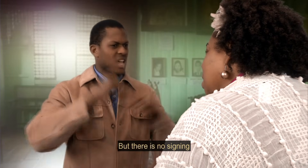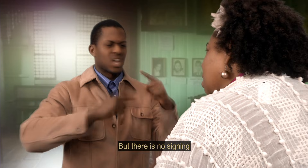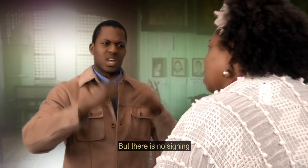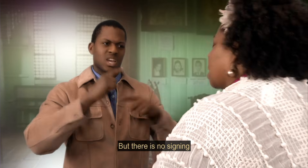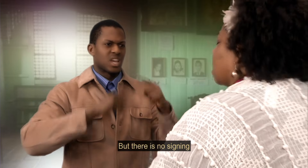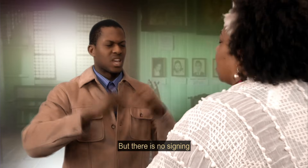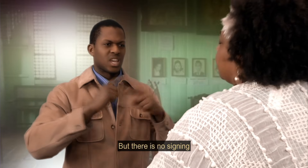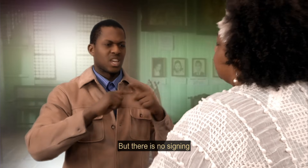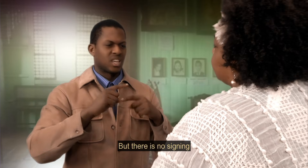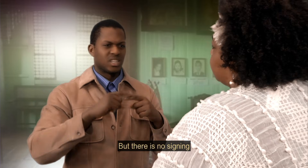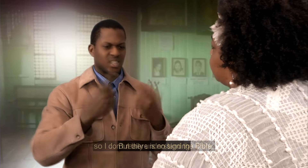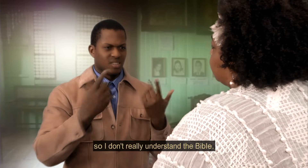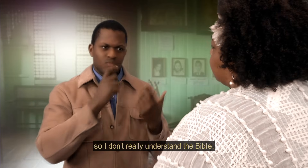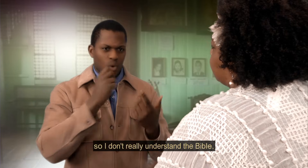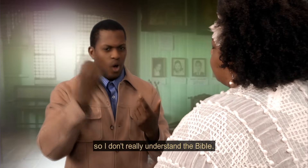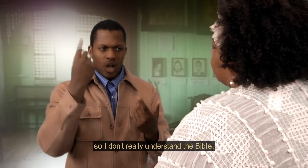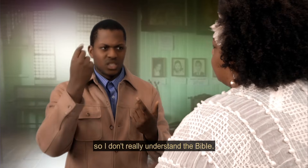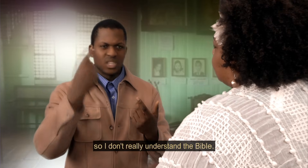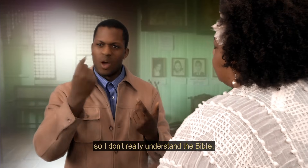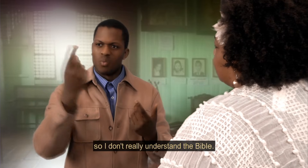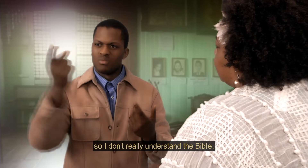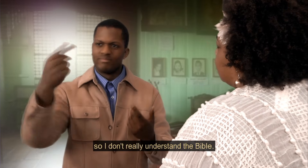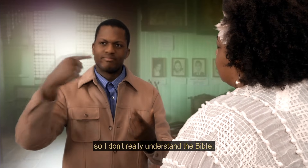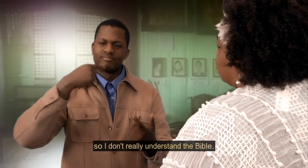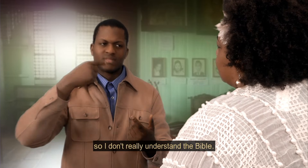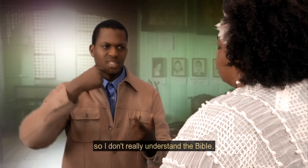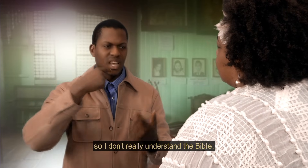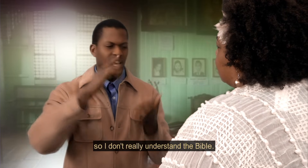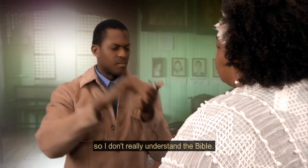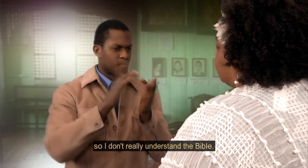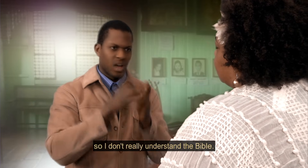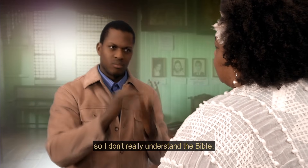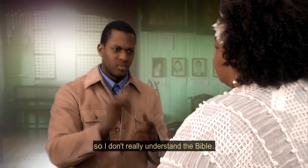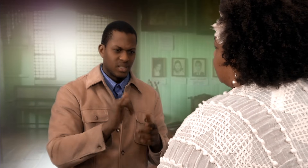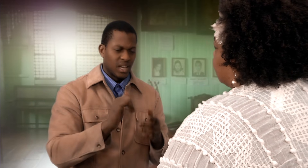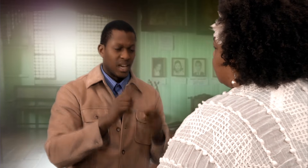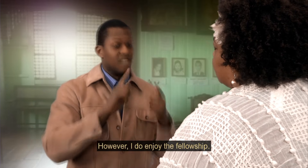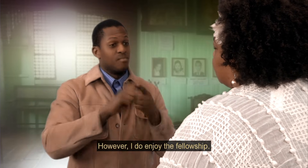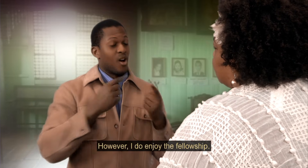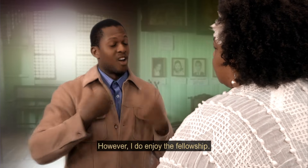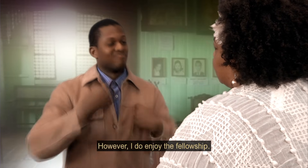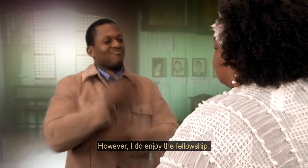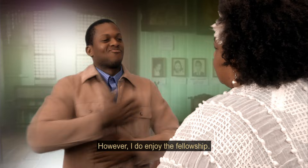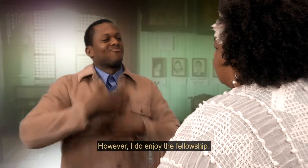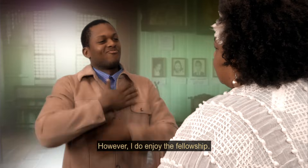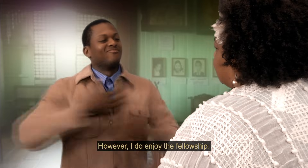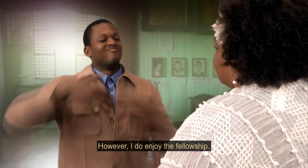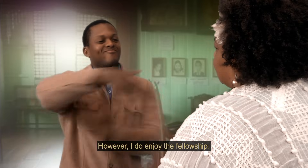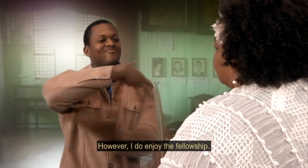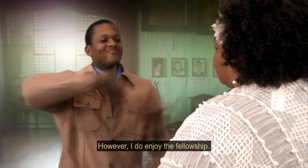signing, so I don't really understand the Bible. However, I do enjoy the